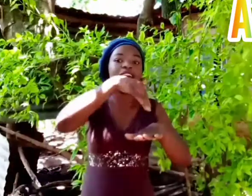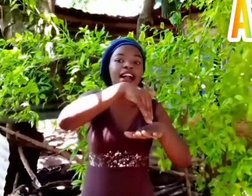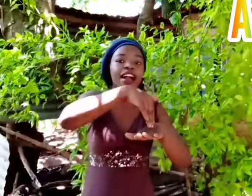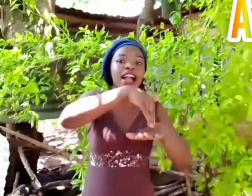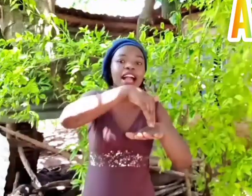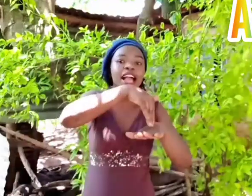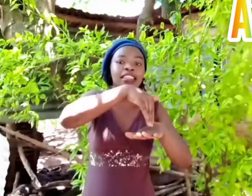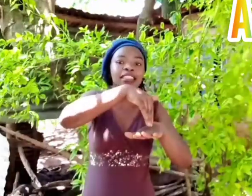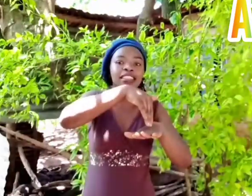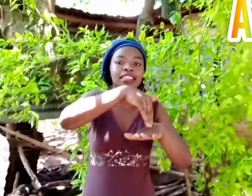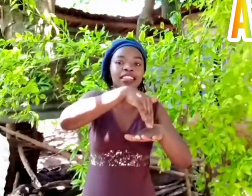At.